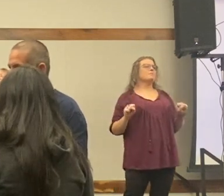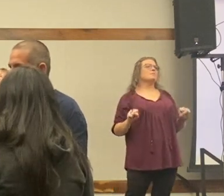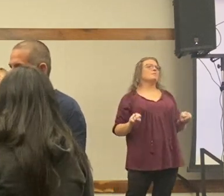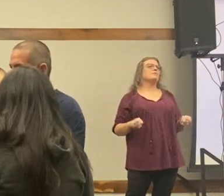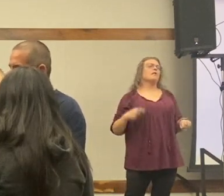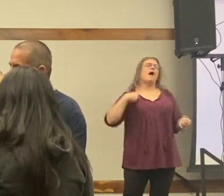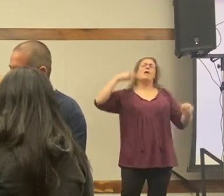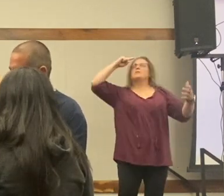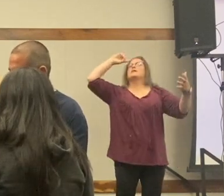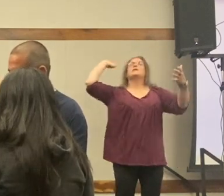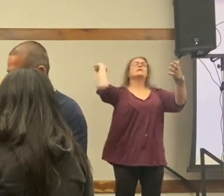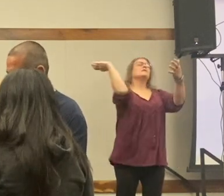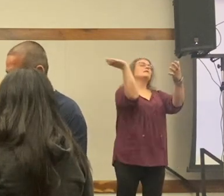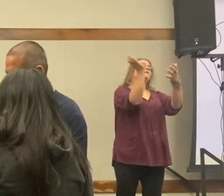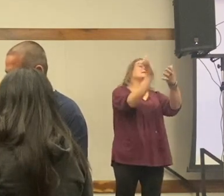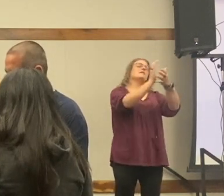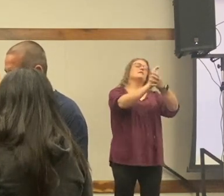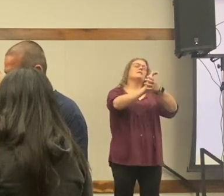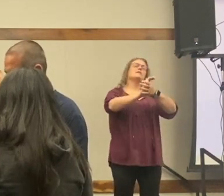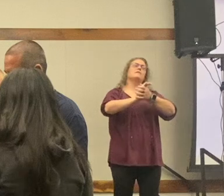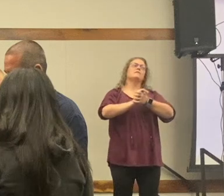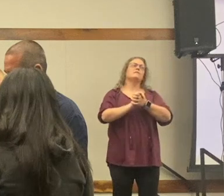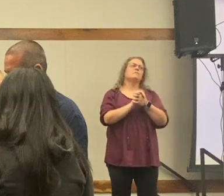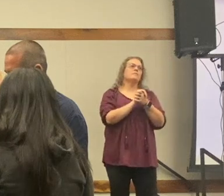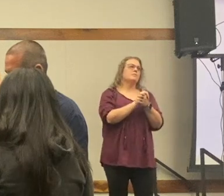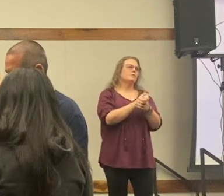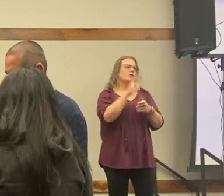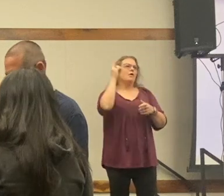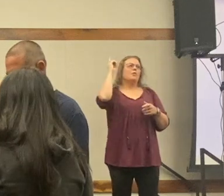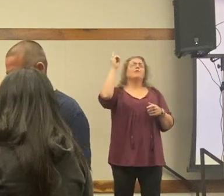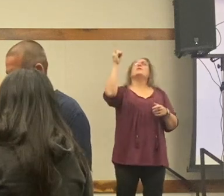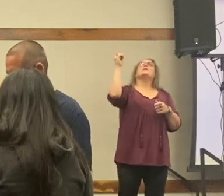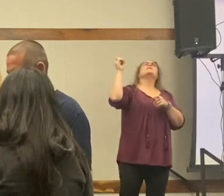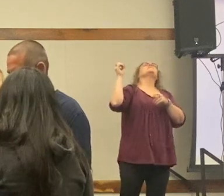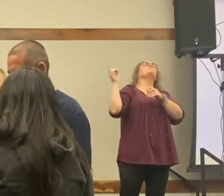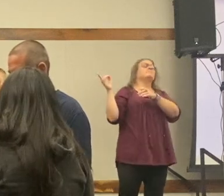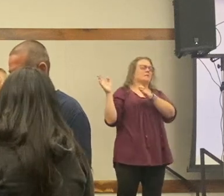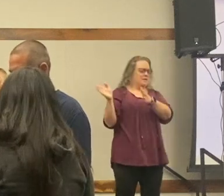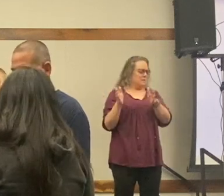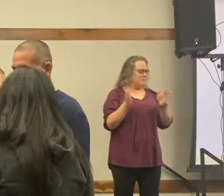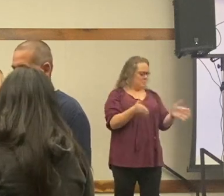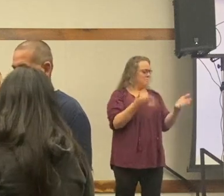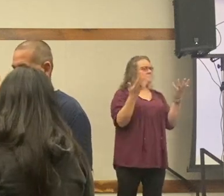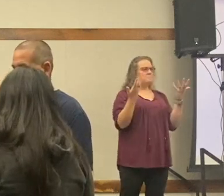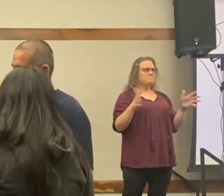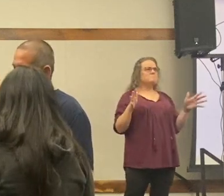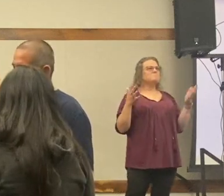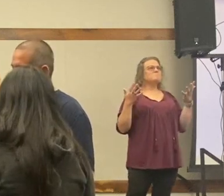You've already made it.